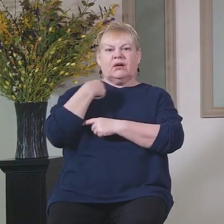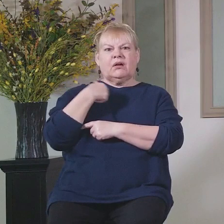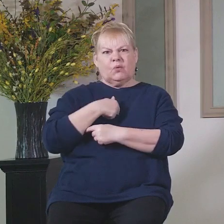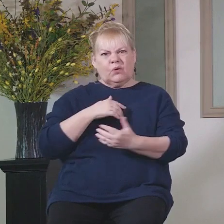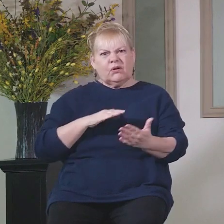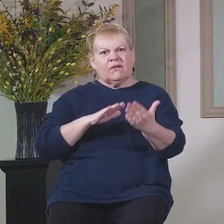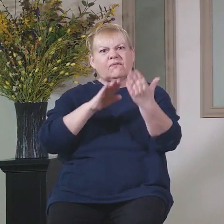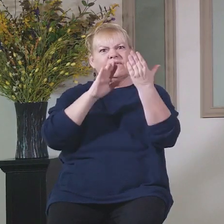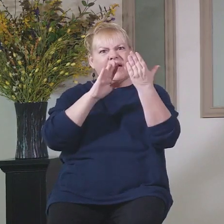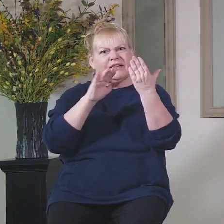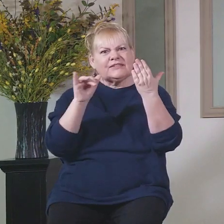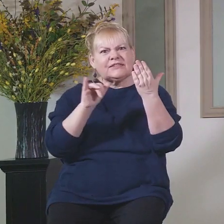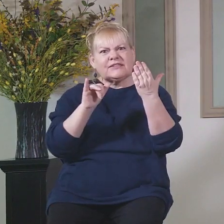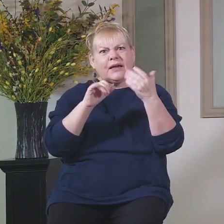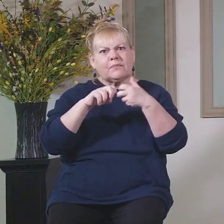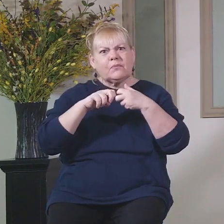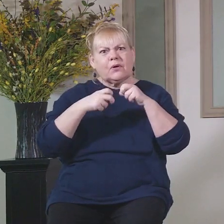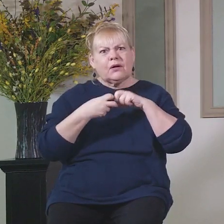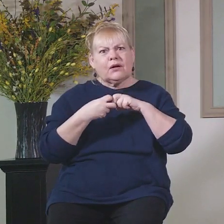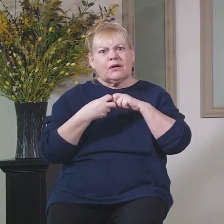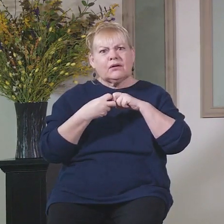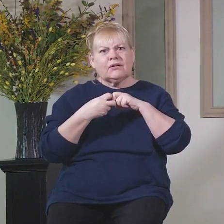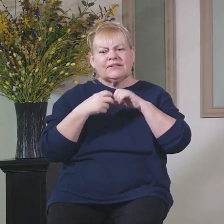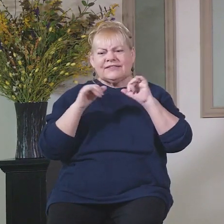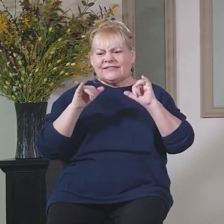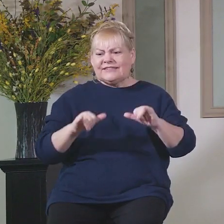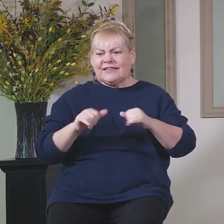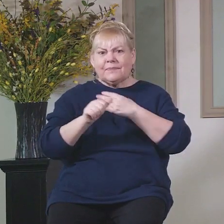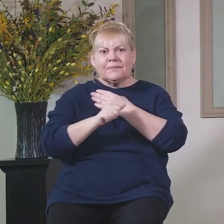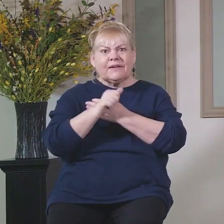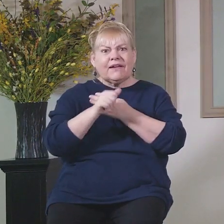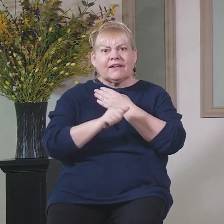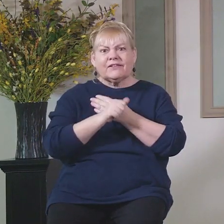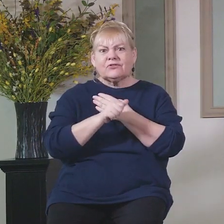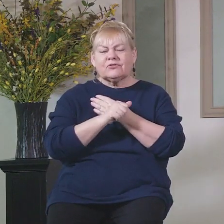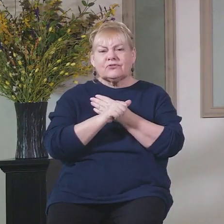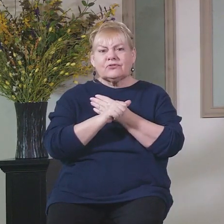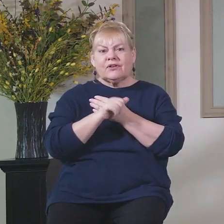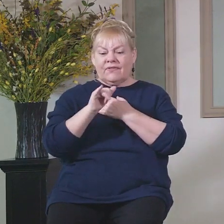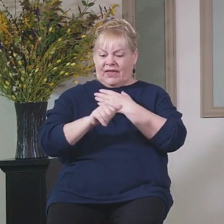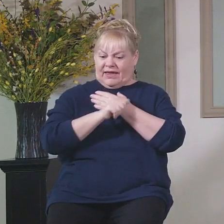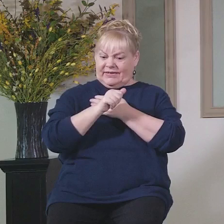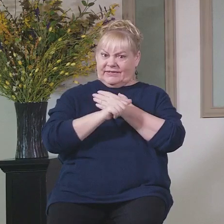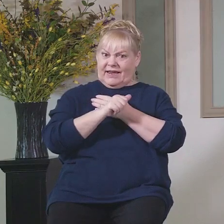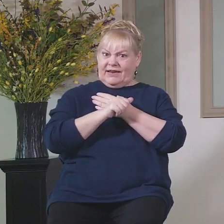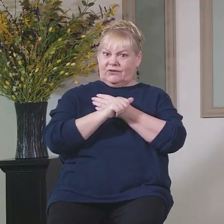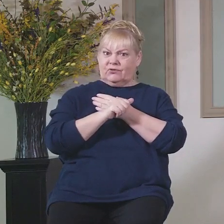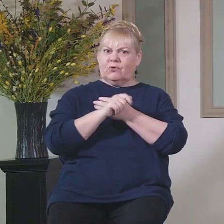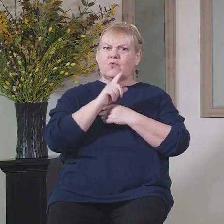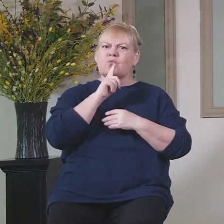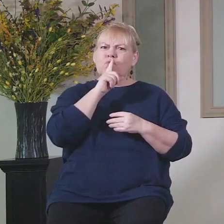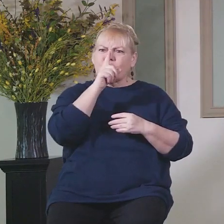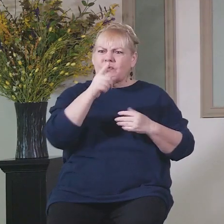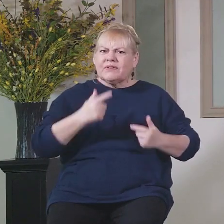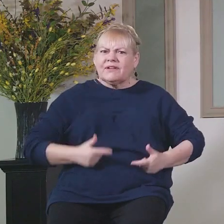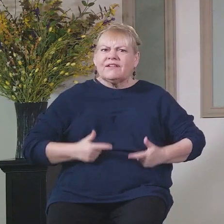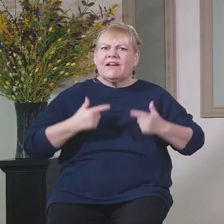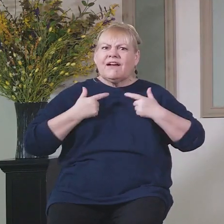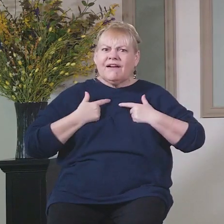faced with the very same problem, the same danger. And this danger has to do with real